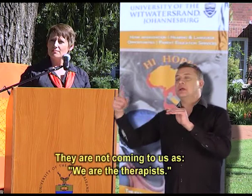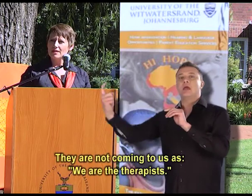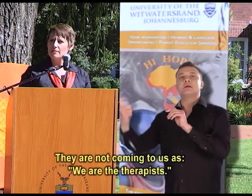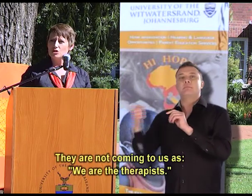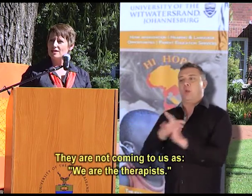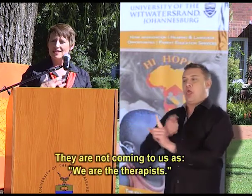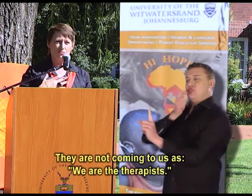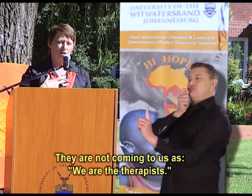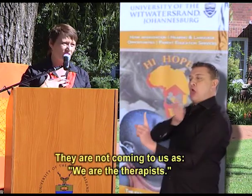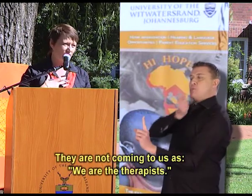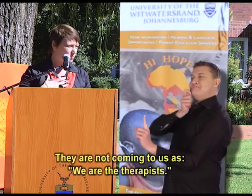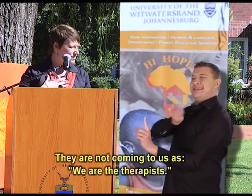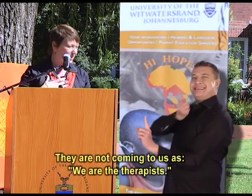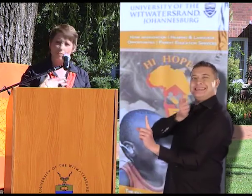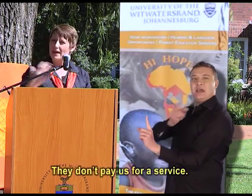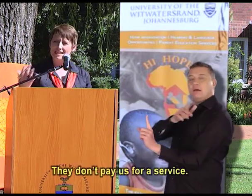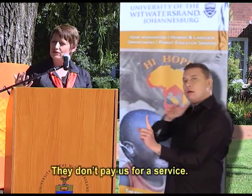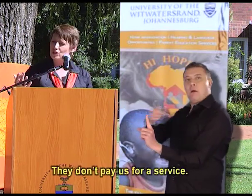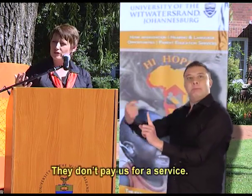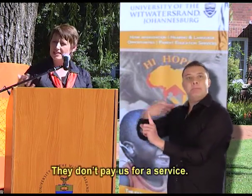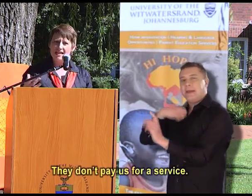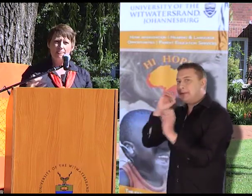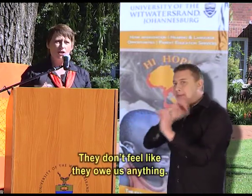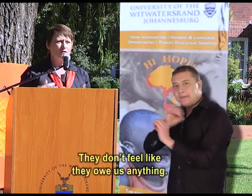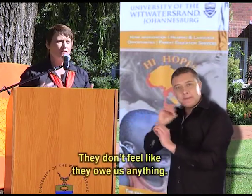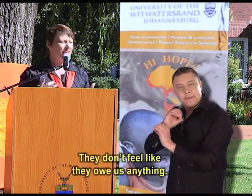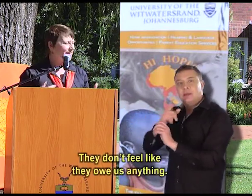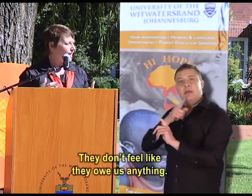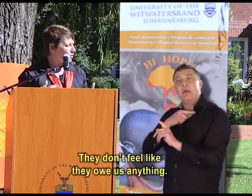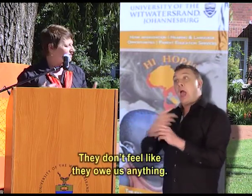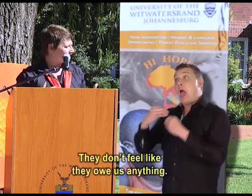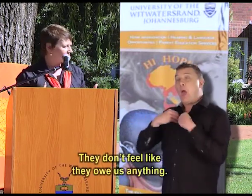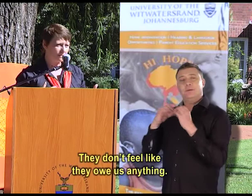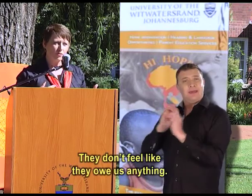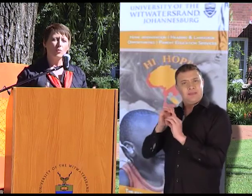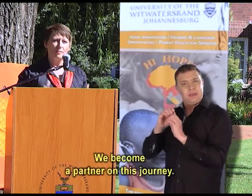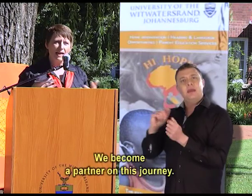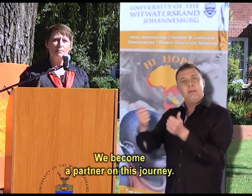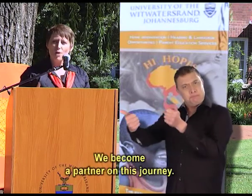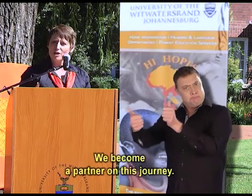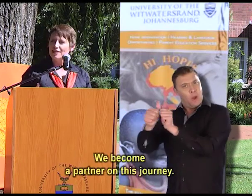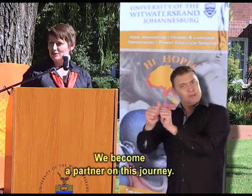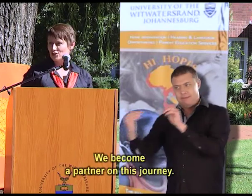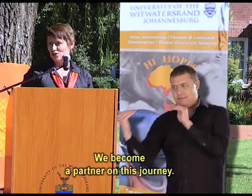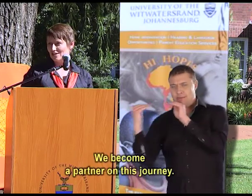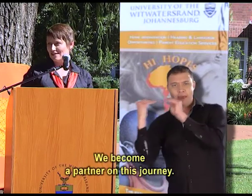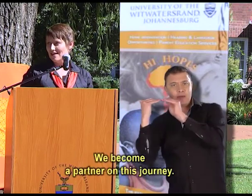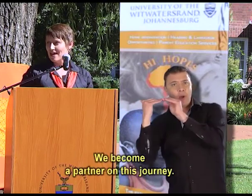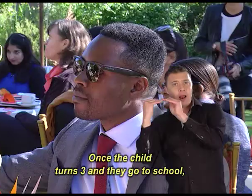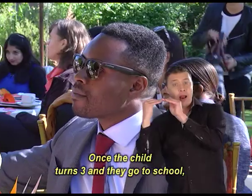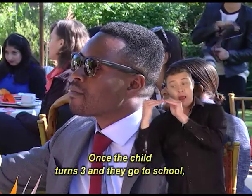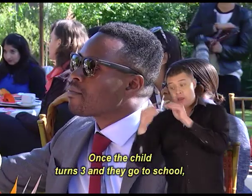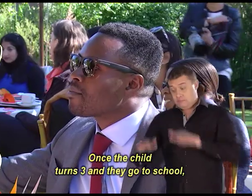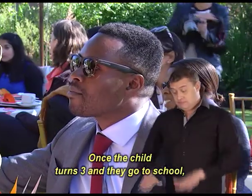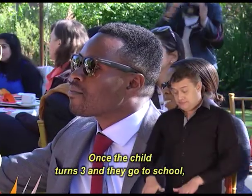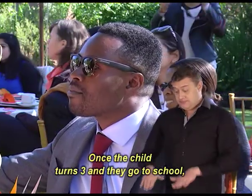not coming to us as we are the therapists. They don't pay us for a service. They don't feel like they owe us anything. We become a partner in this journey.